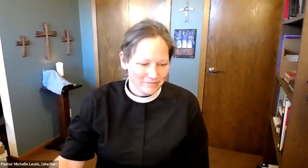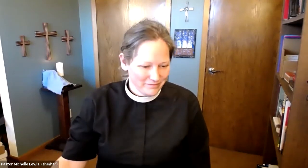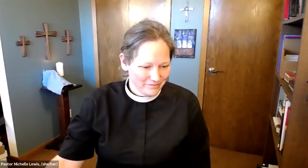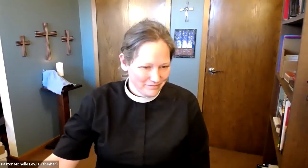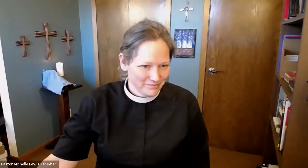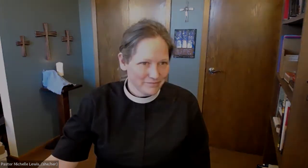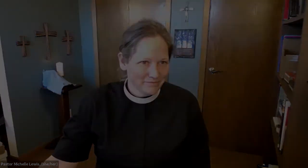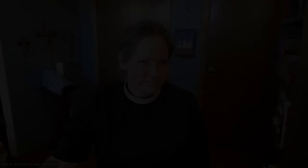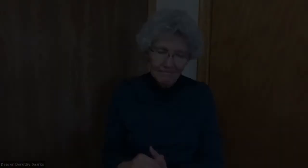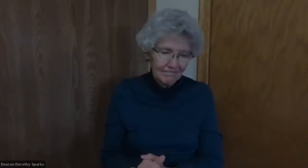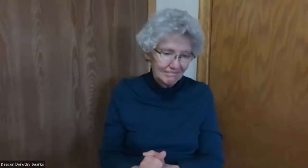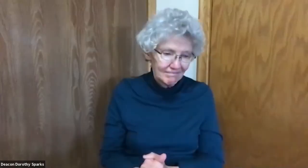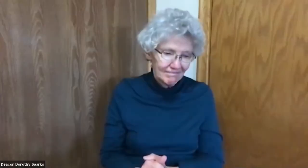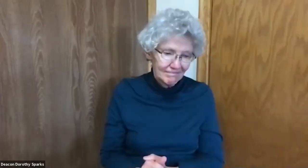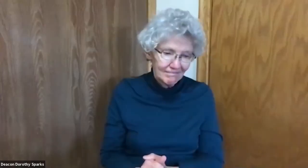Amen.